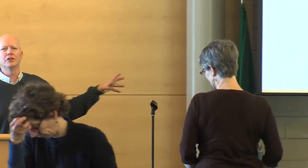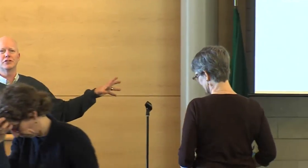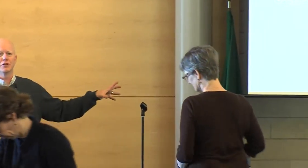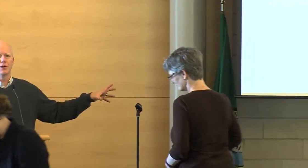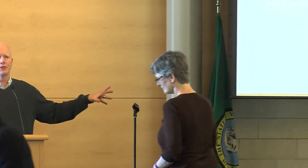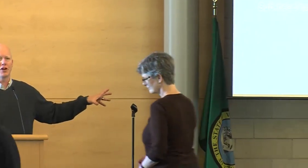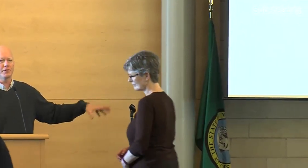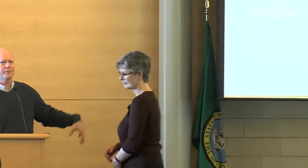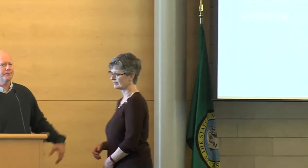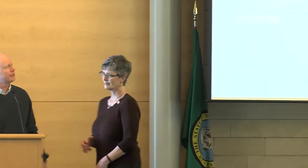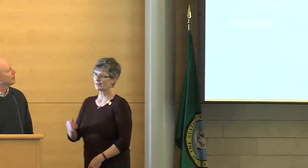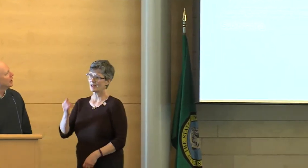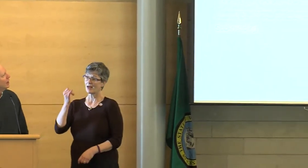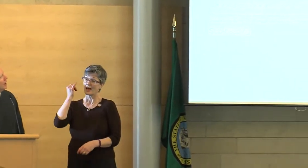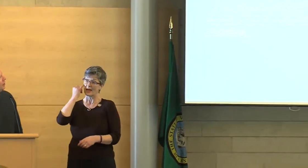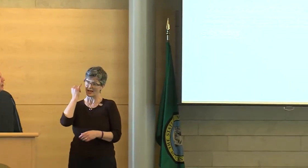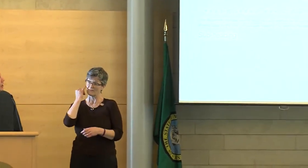works.